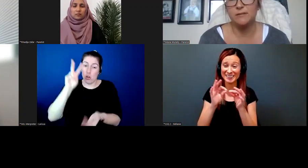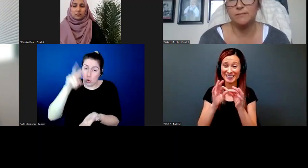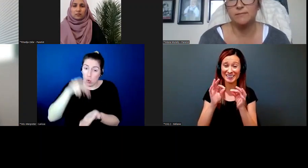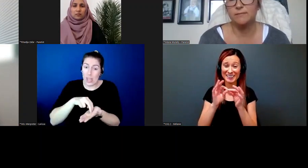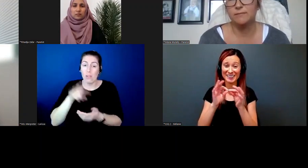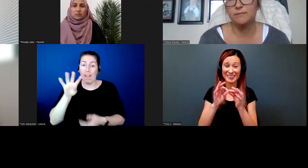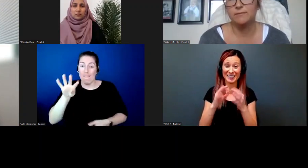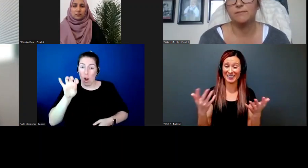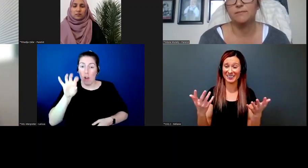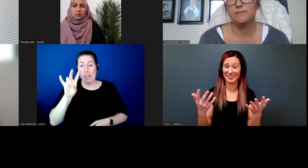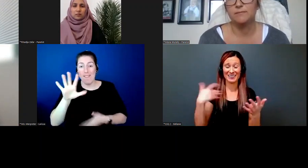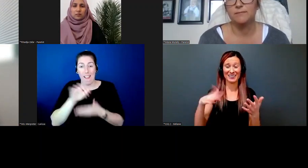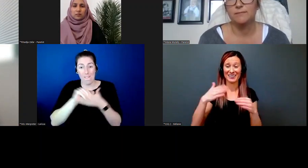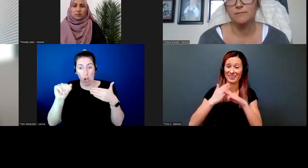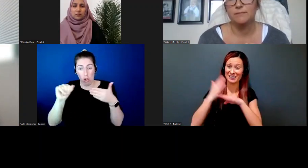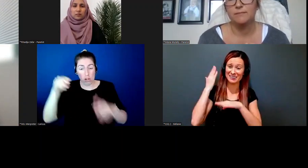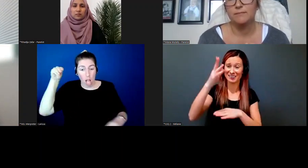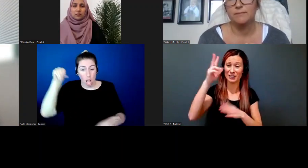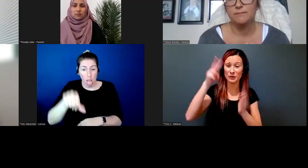$2,475.